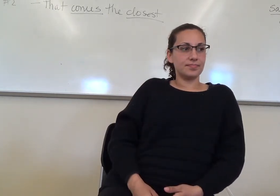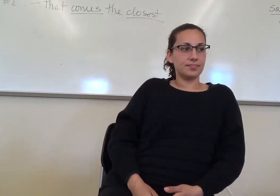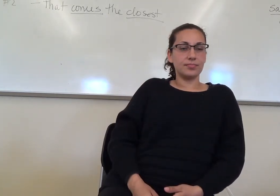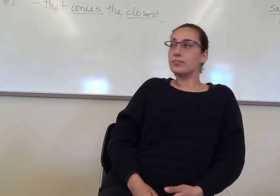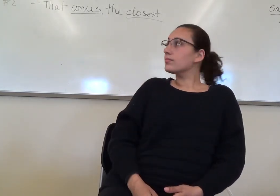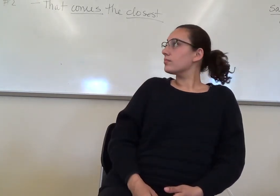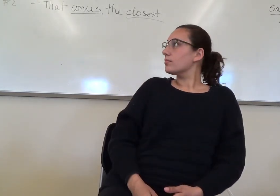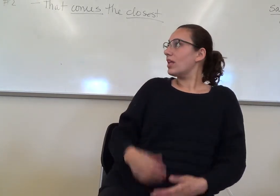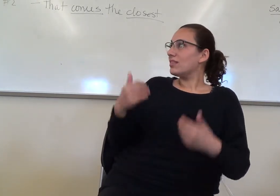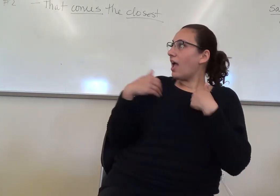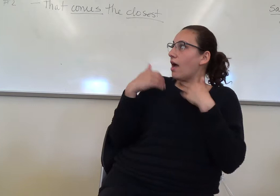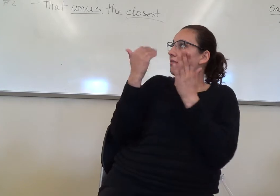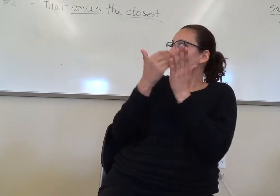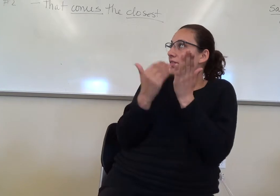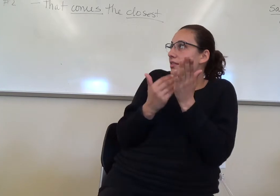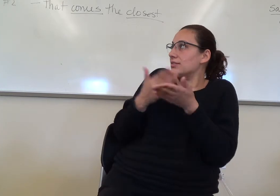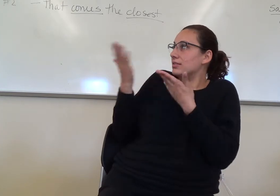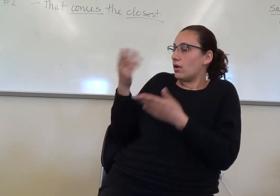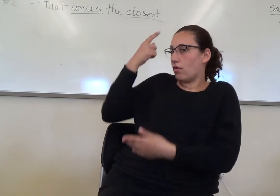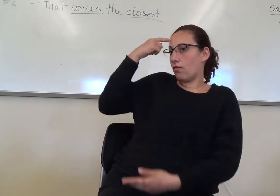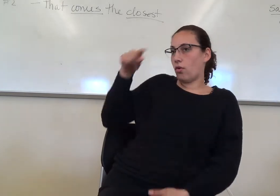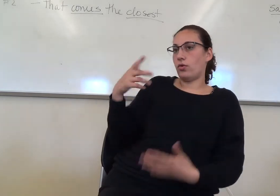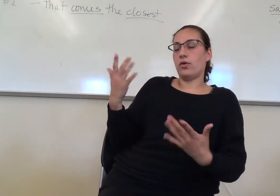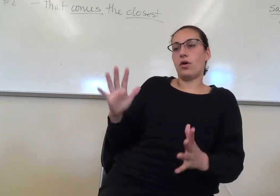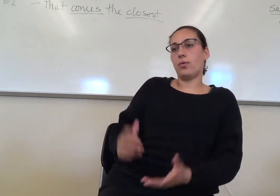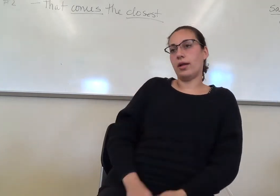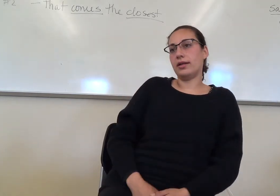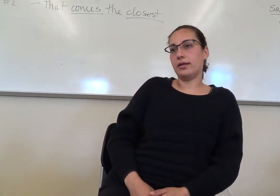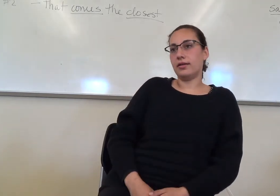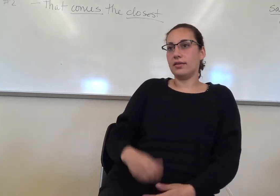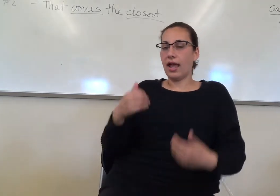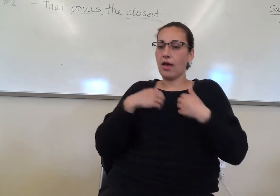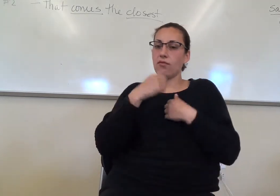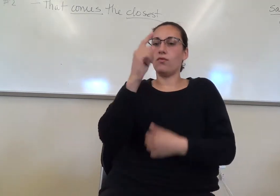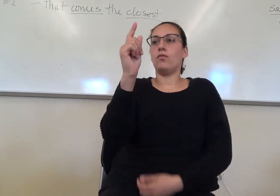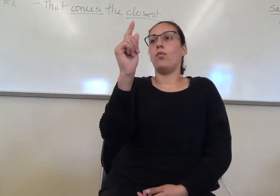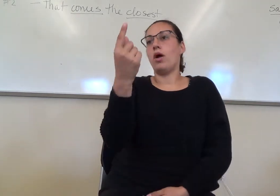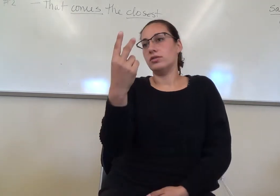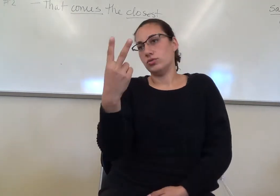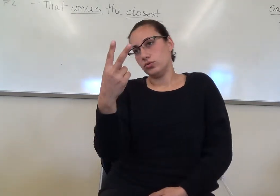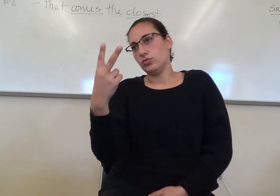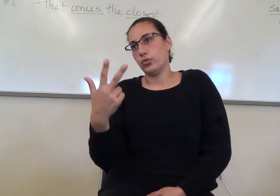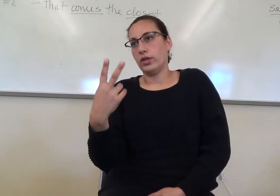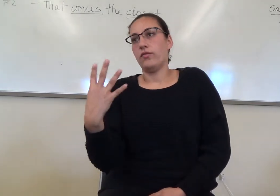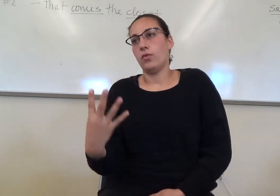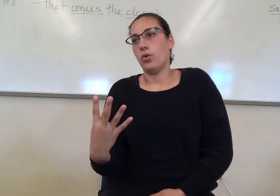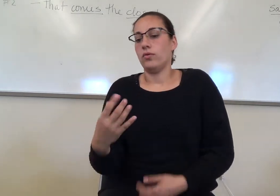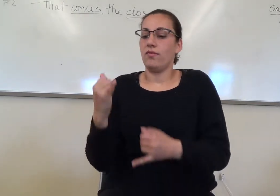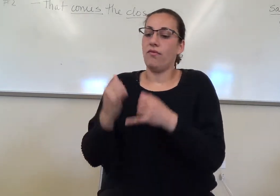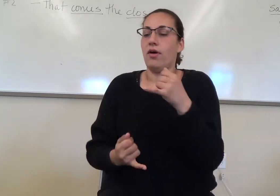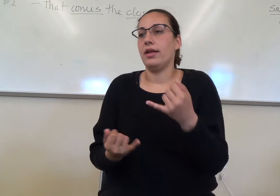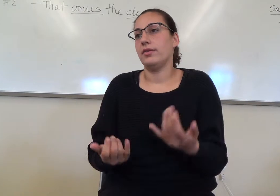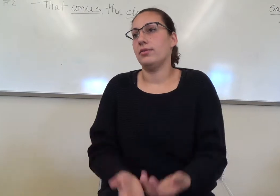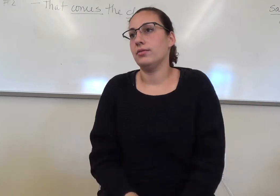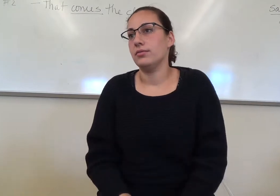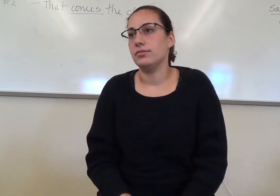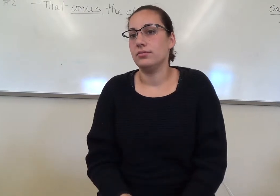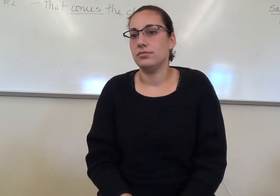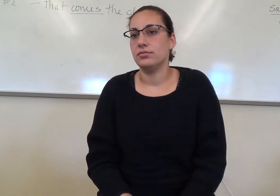this, this 1, 2, 3, 4, then you're in pretty good shape as far as your reading. And what your